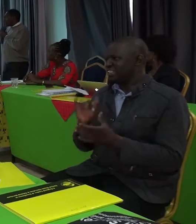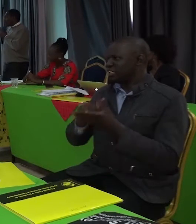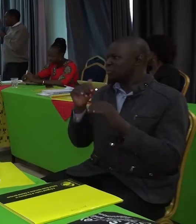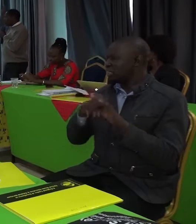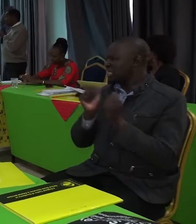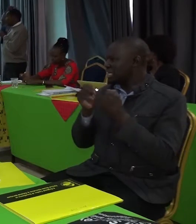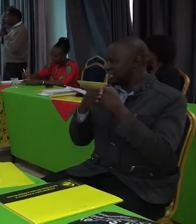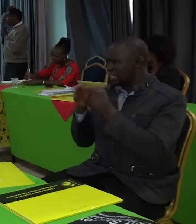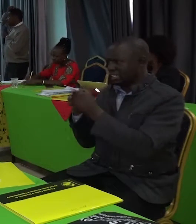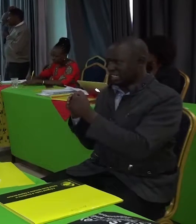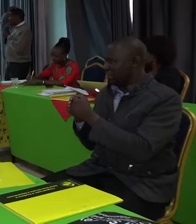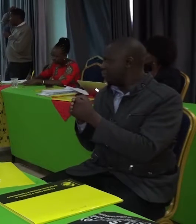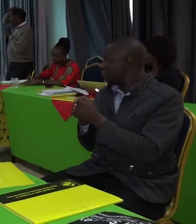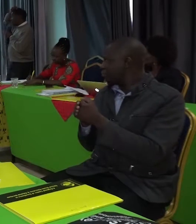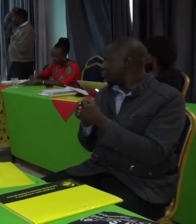So let's move on.